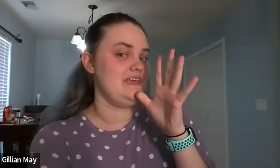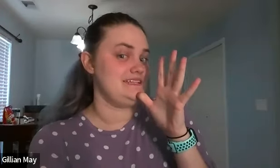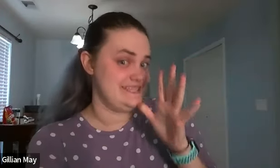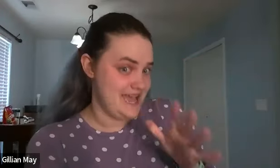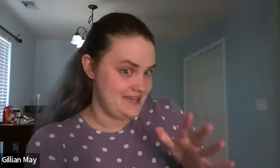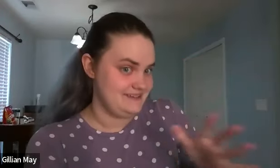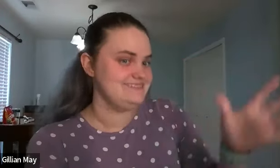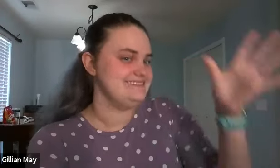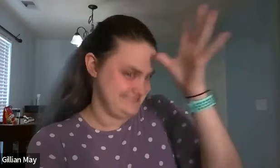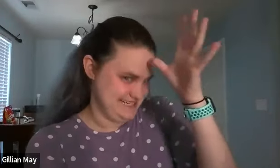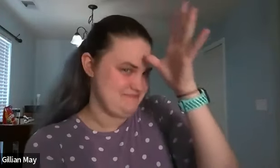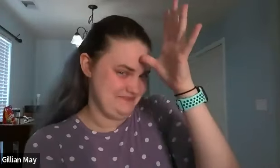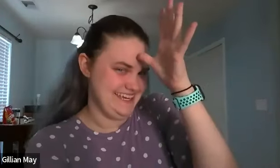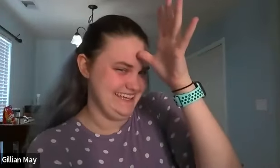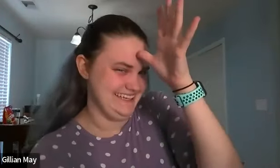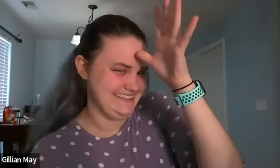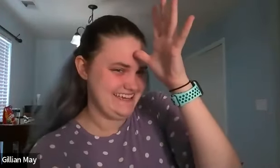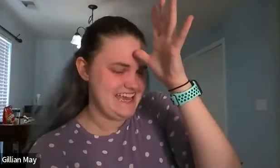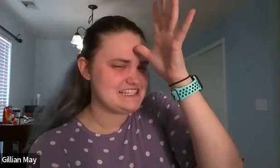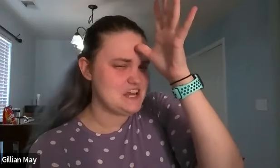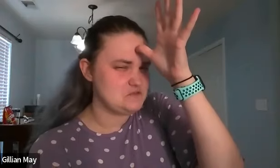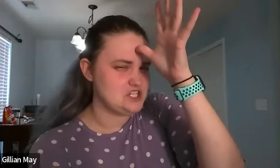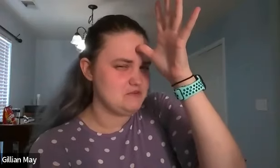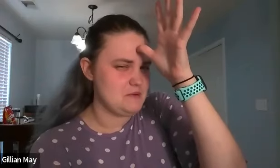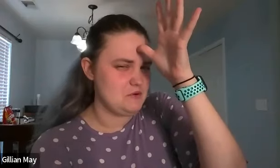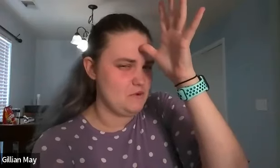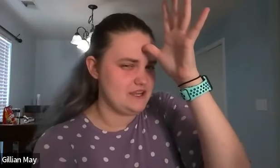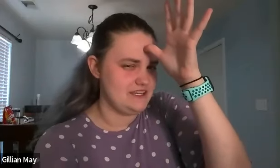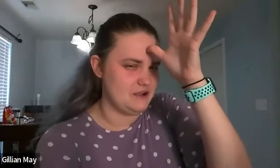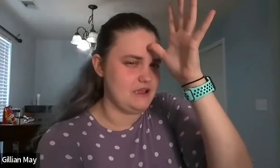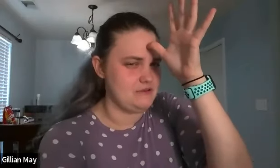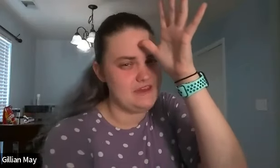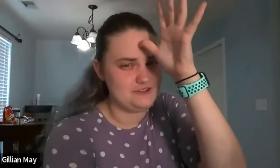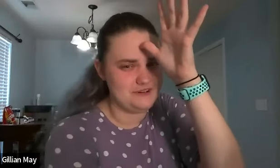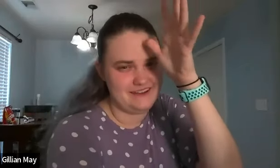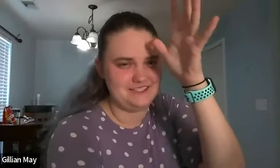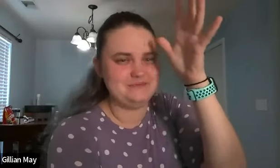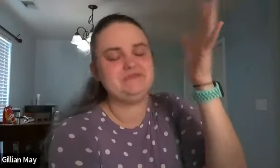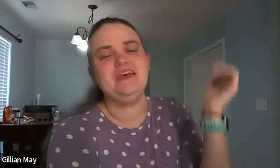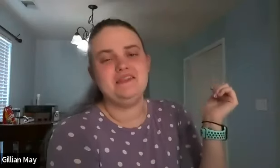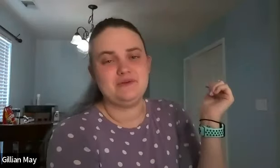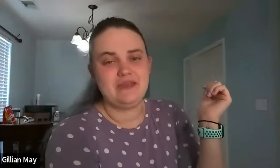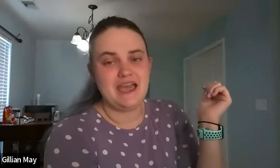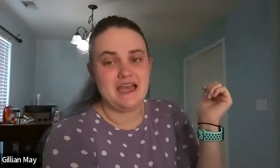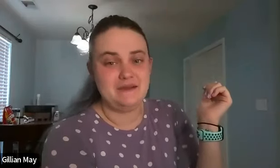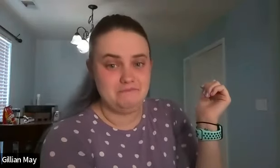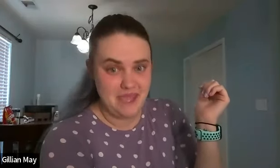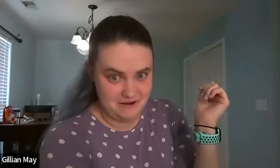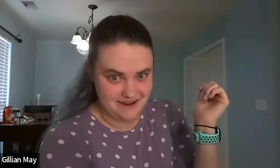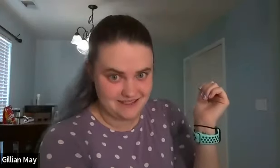Then dad. Yep. It's nice. Once you remember one, it's like, okay, well, the others work now too. Then we had